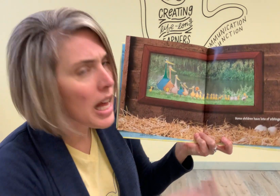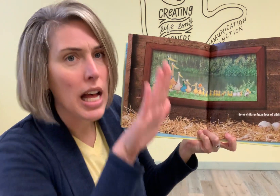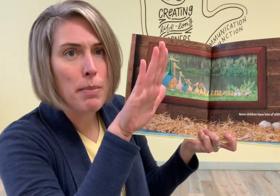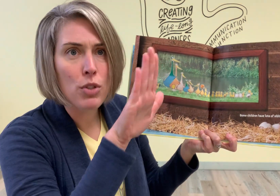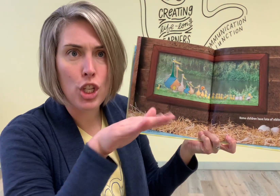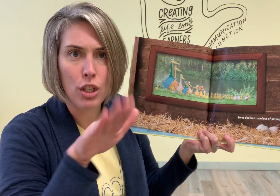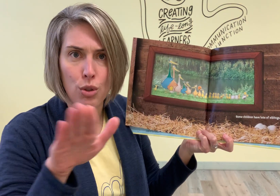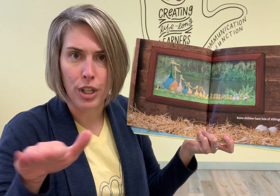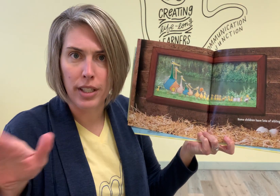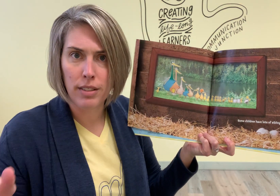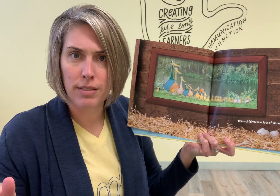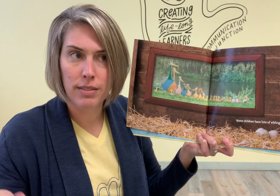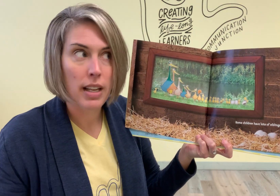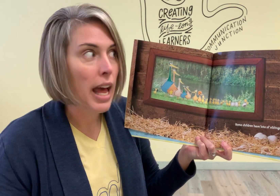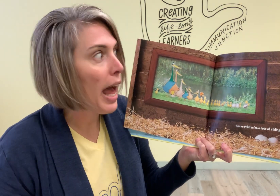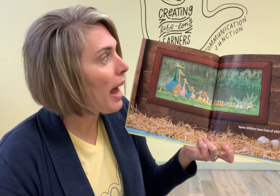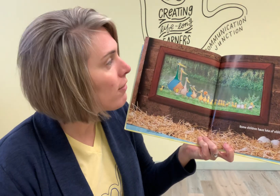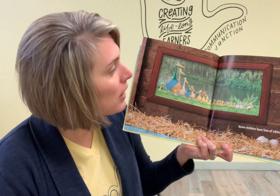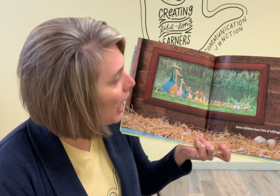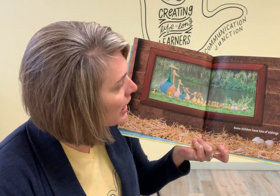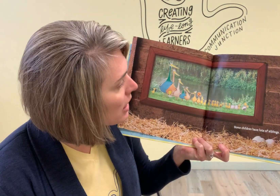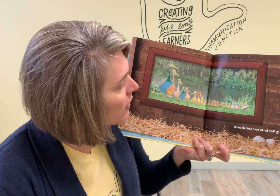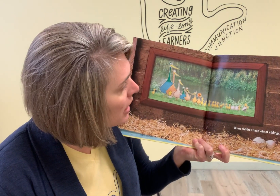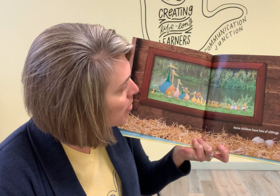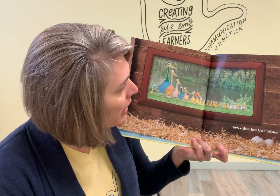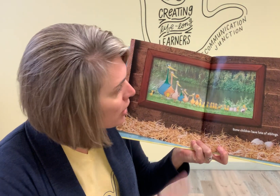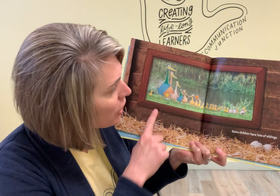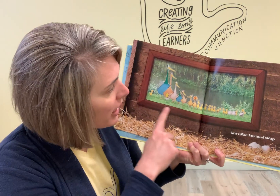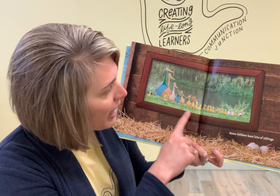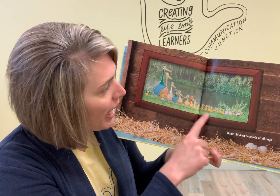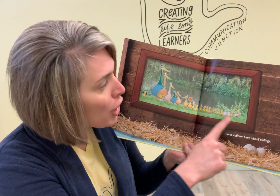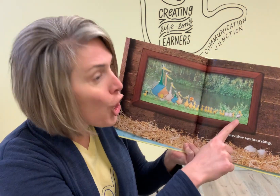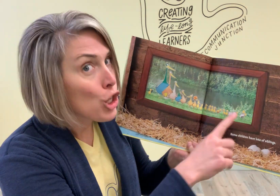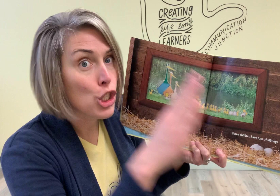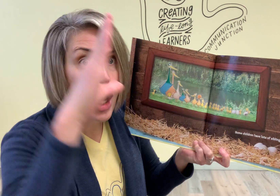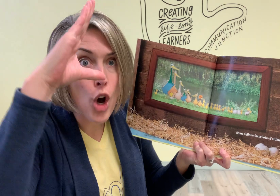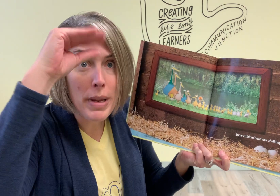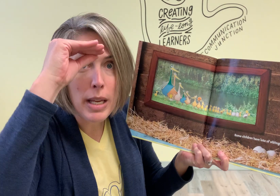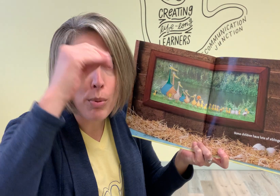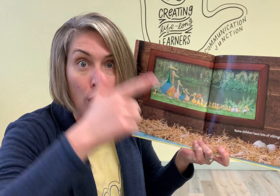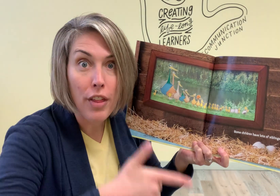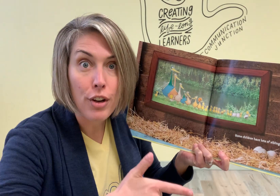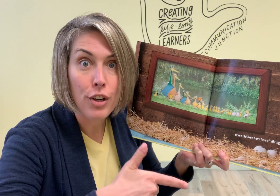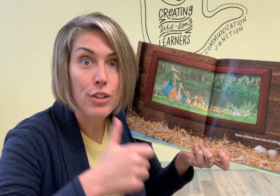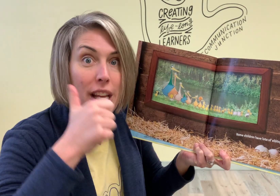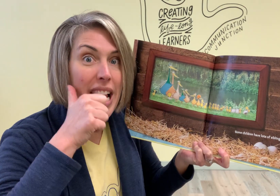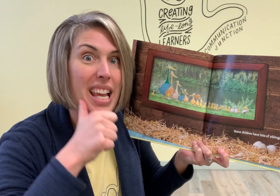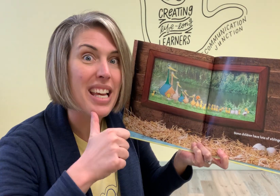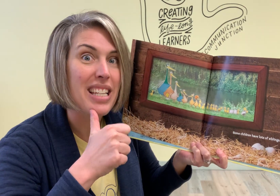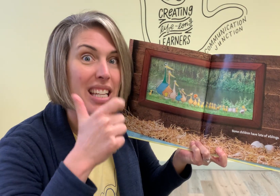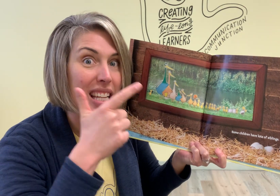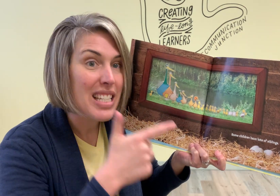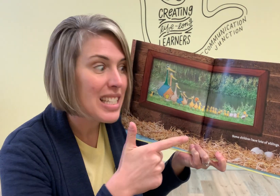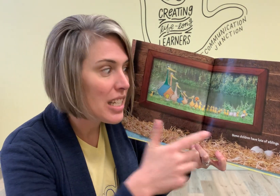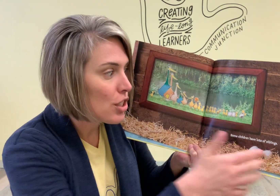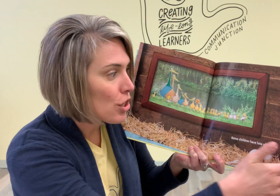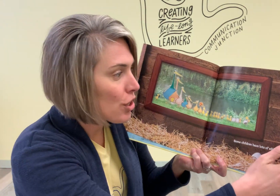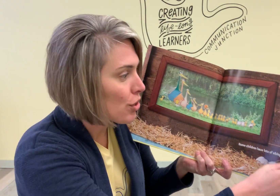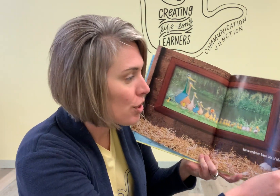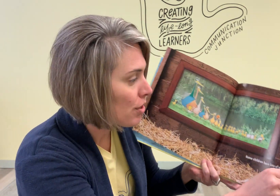Some children have lots of siblings. Look at that. So many brothers and sisters.